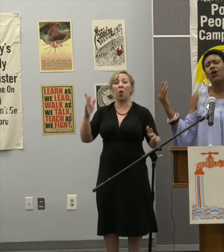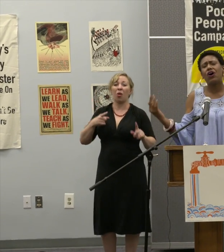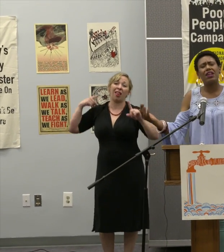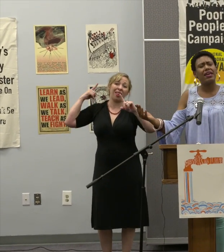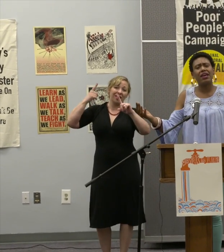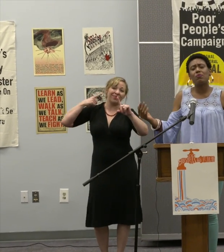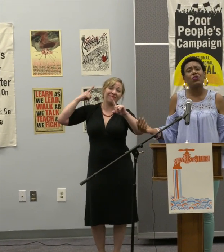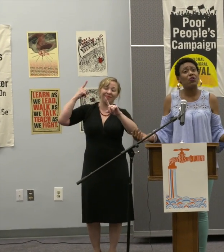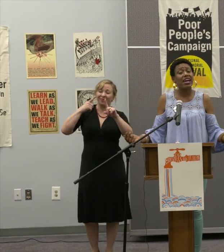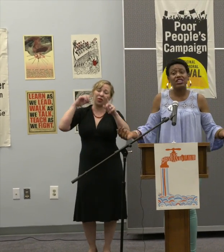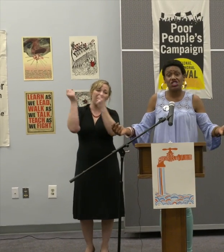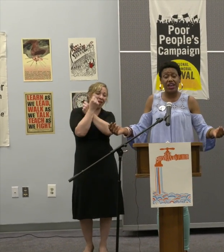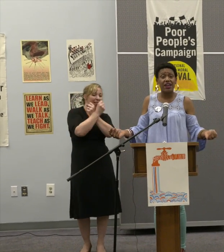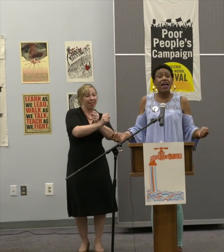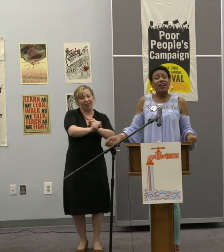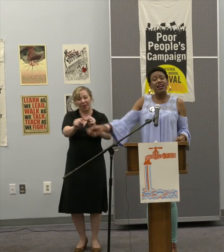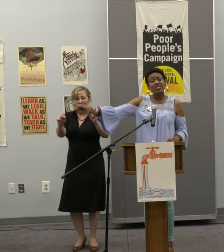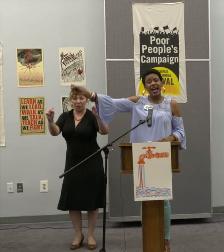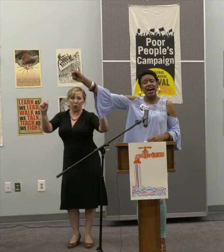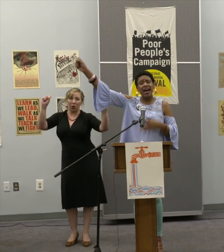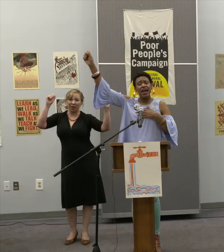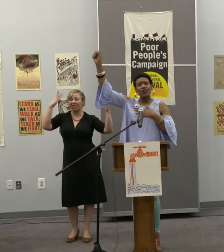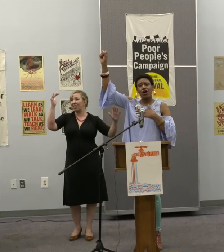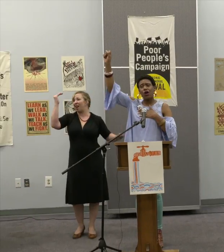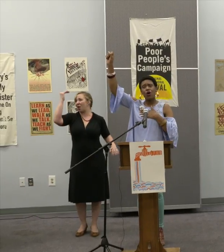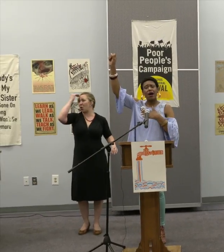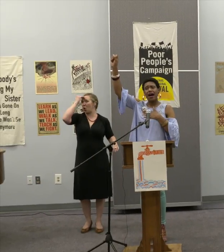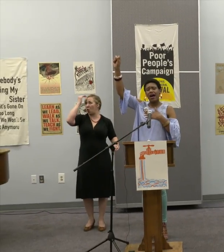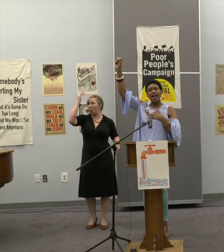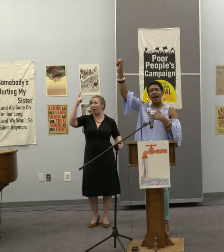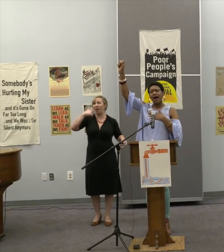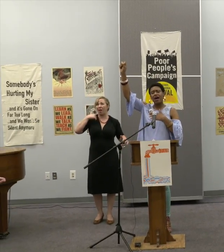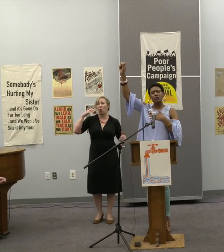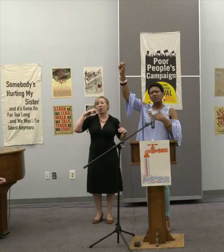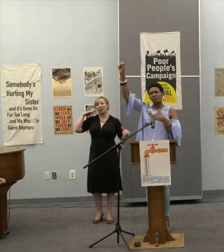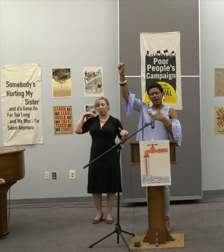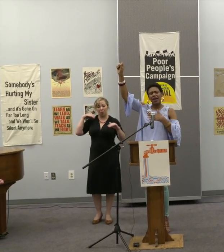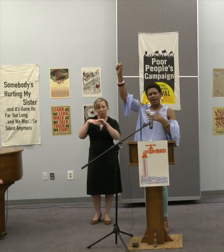live for liberation, 'cause I know why.